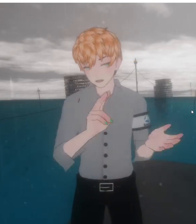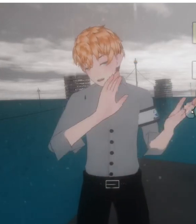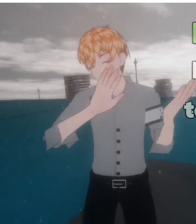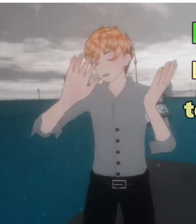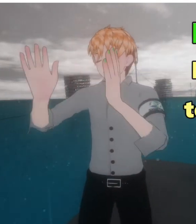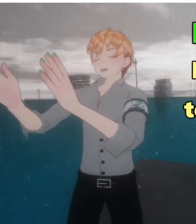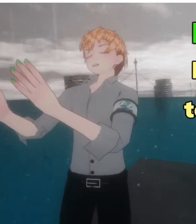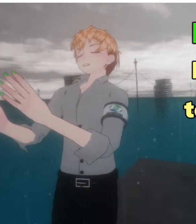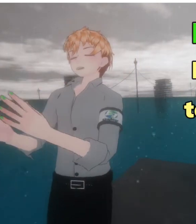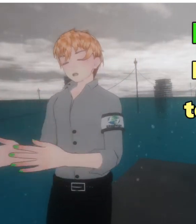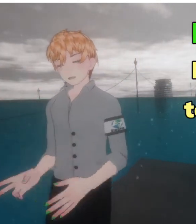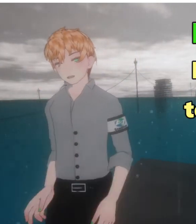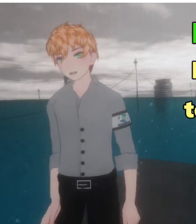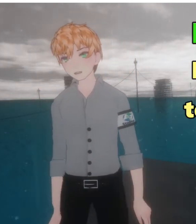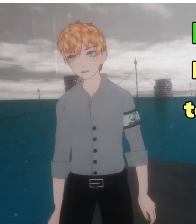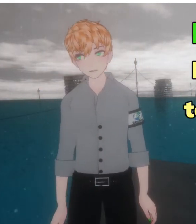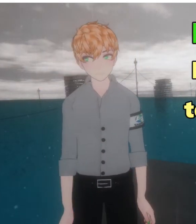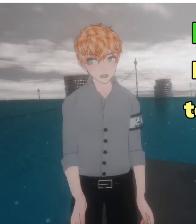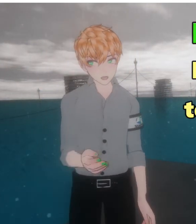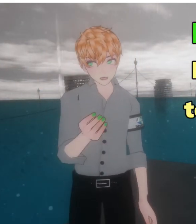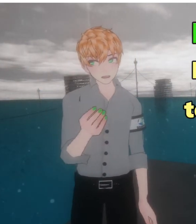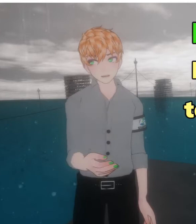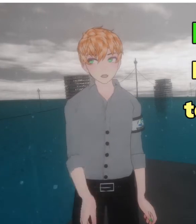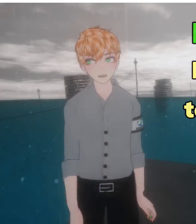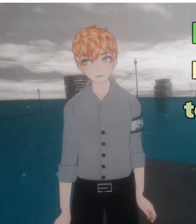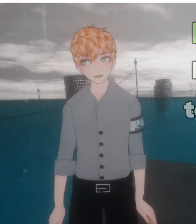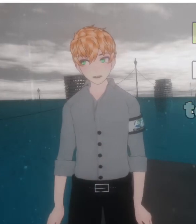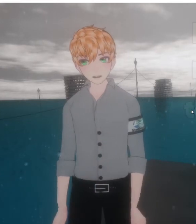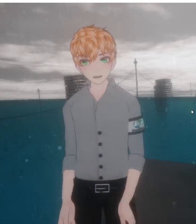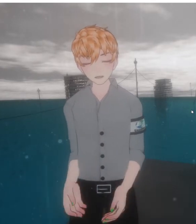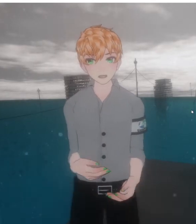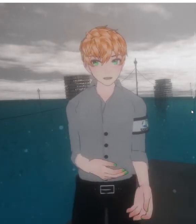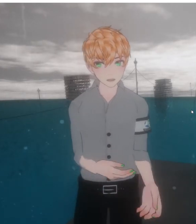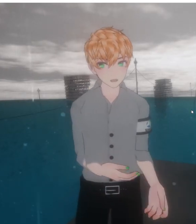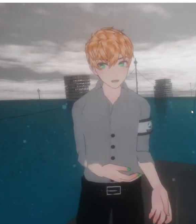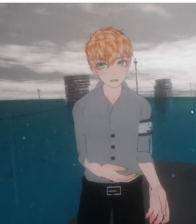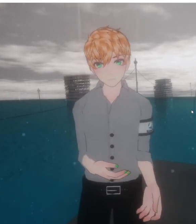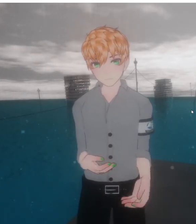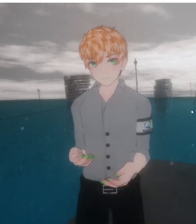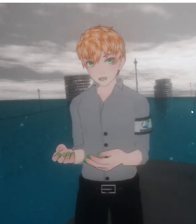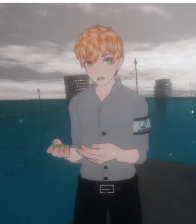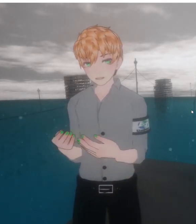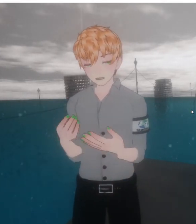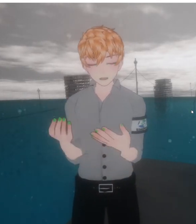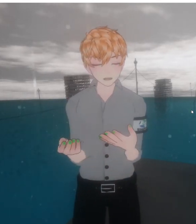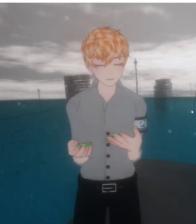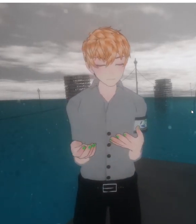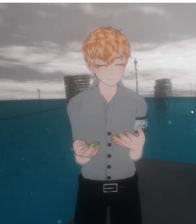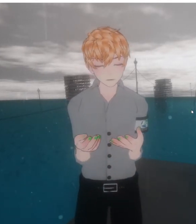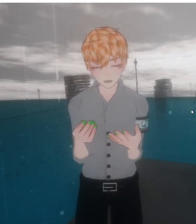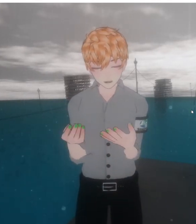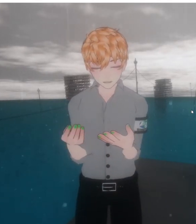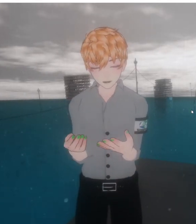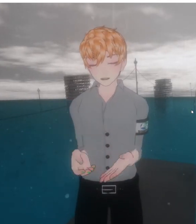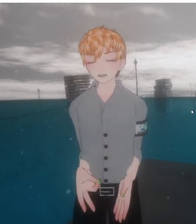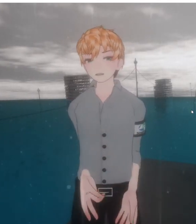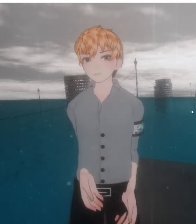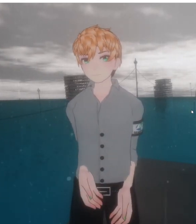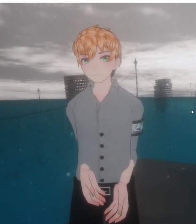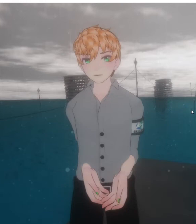takes my attention over there. When I just wanted to mention the Daily Moth as a news thing, that